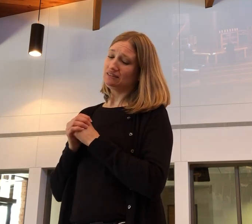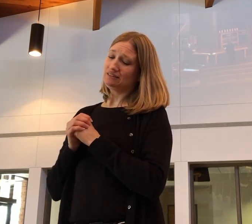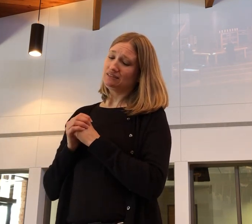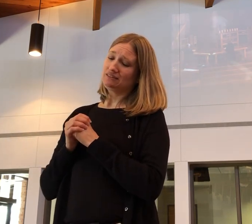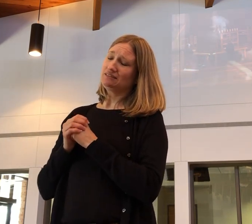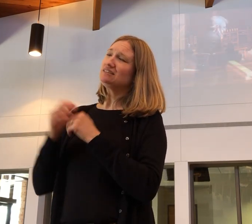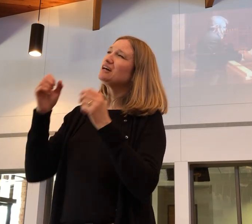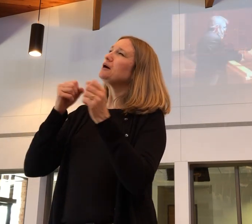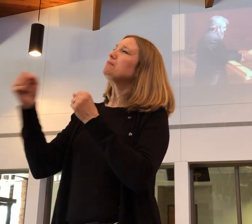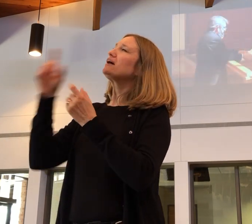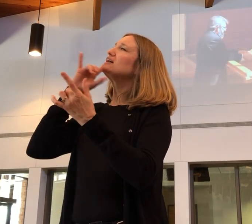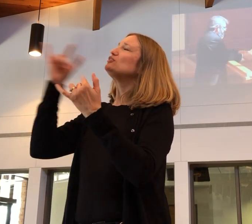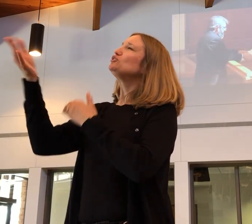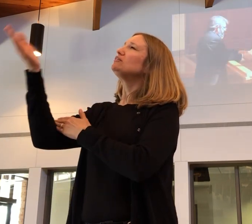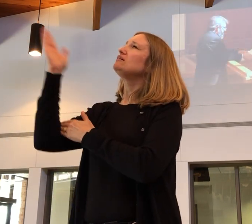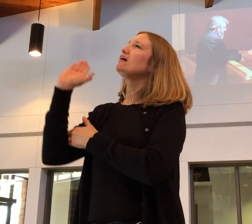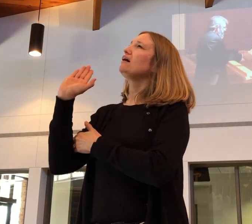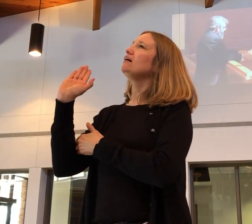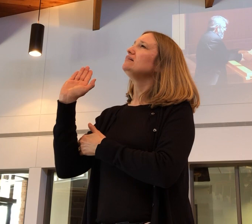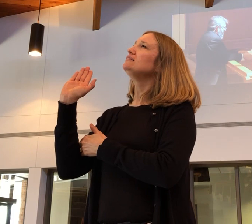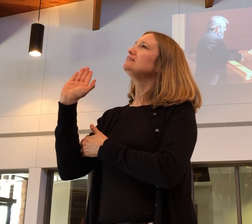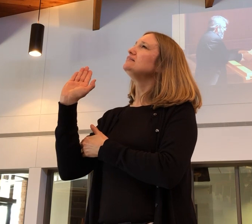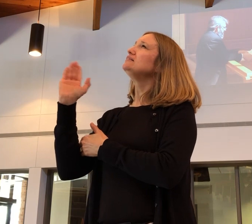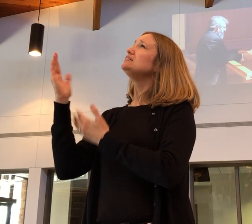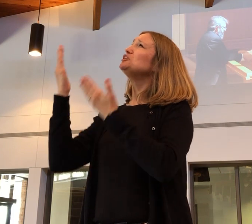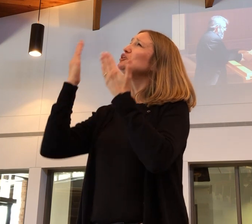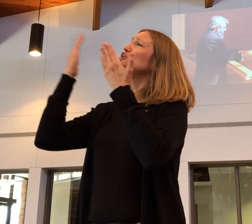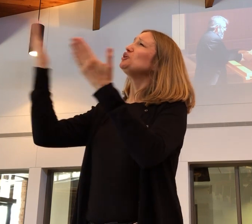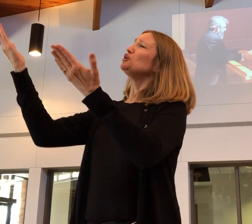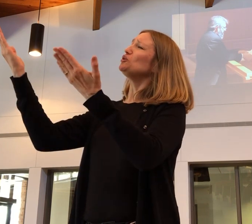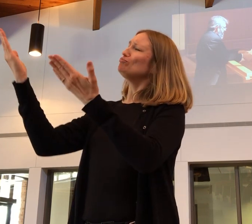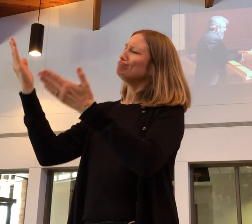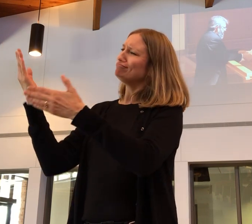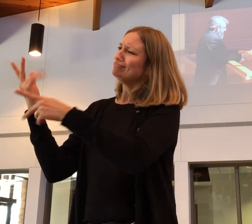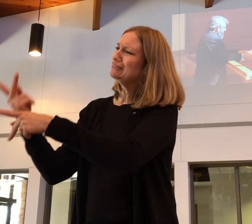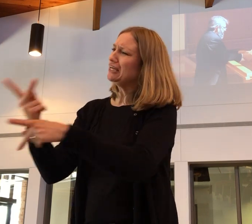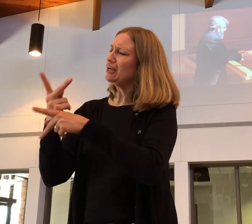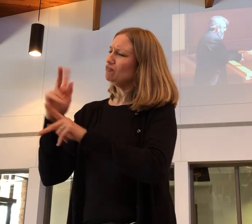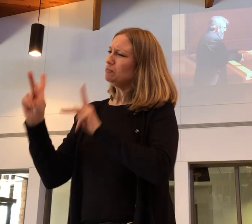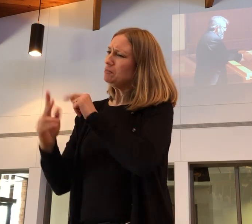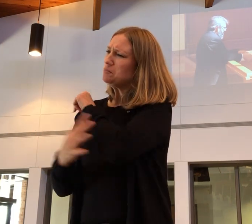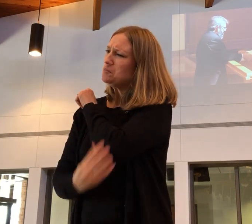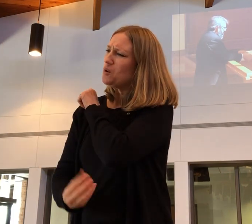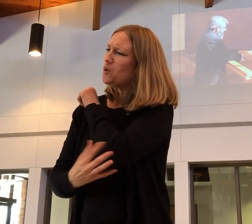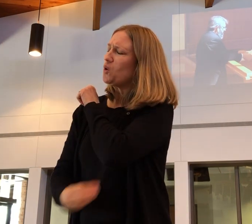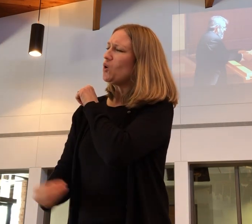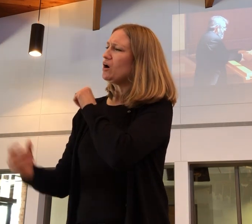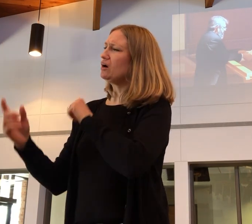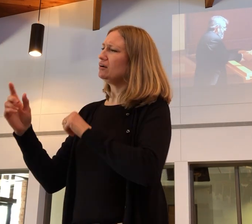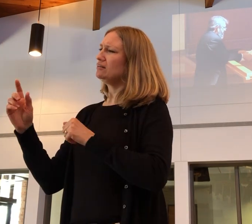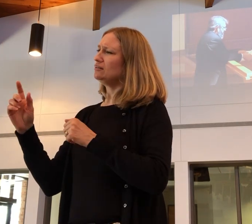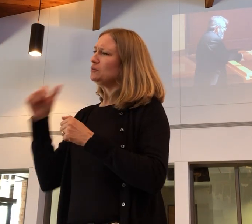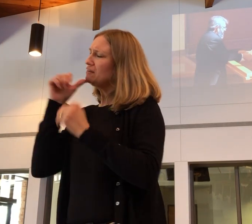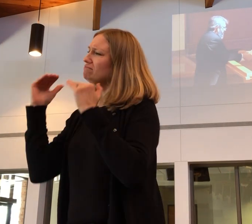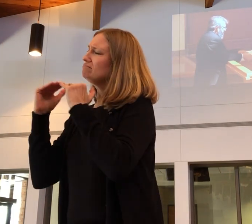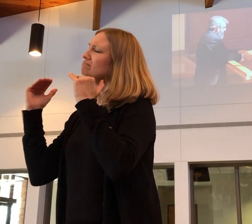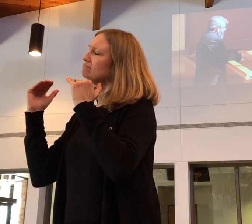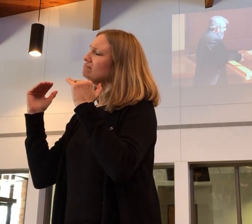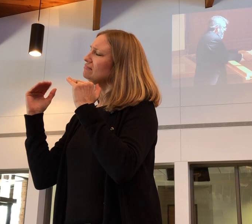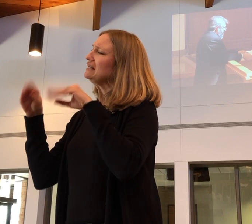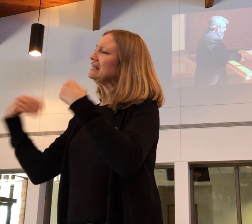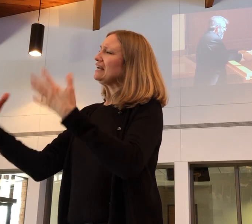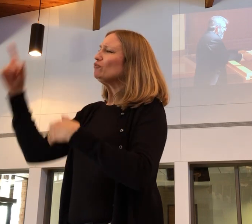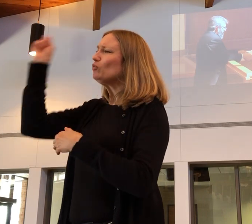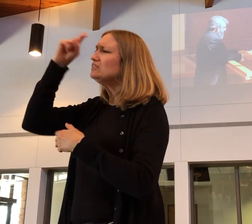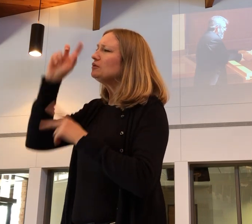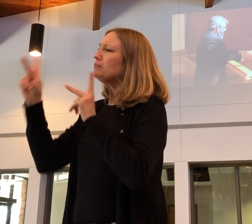Almighty and eternal God, you are the champion of the poor and oppressed. In your goodness, give wisdom to those